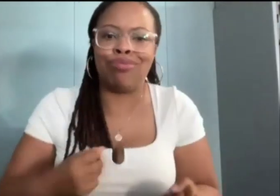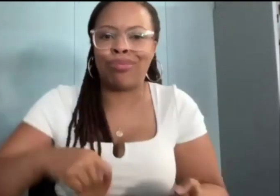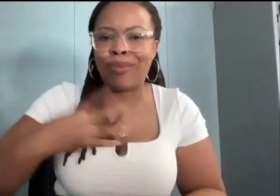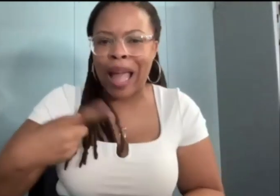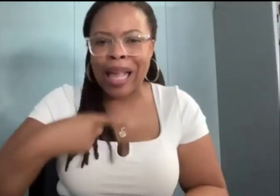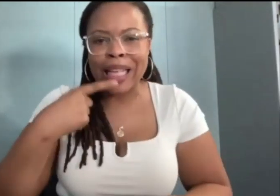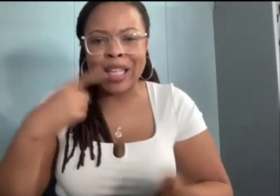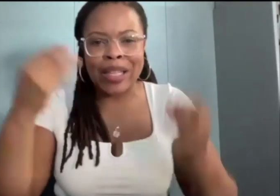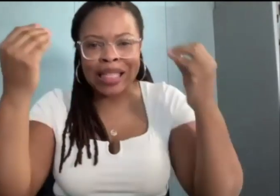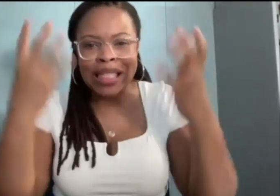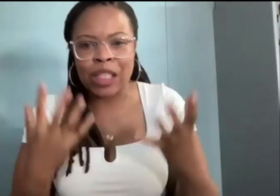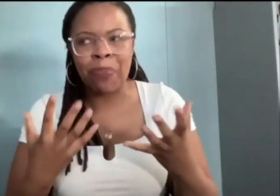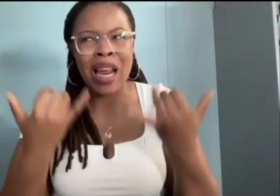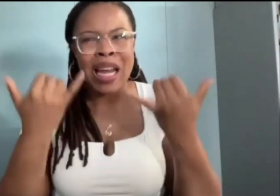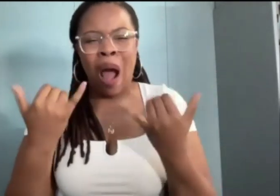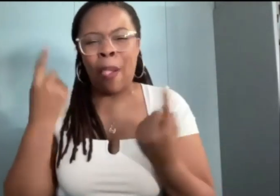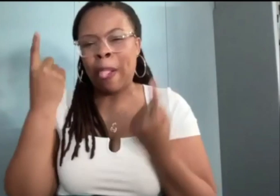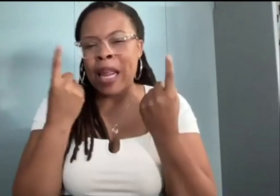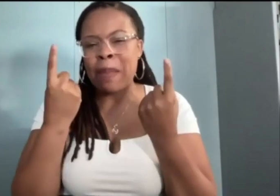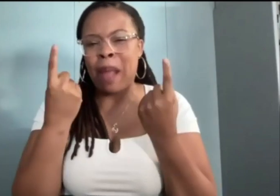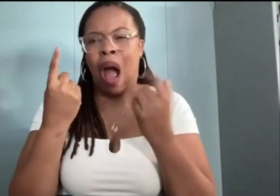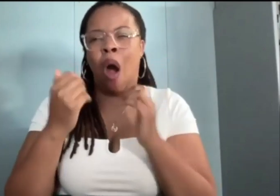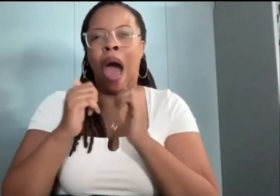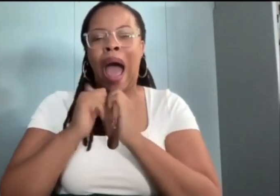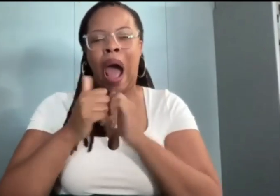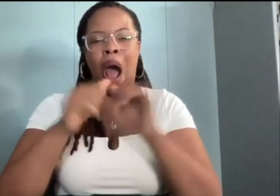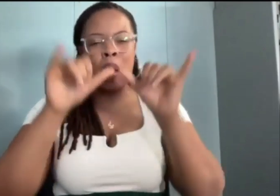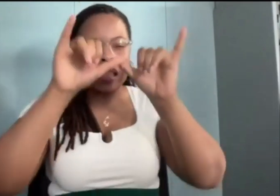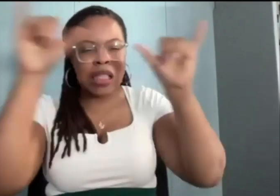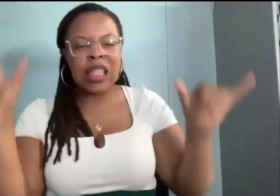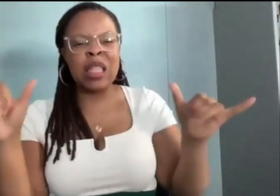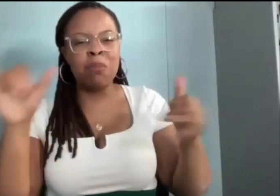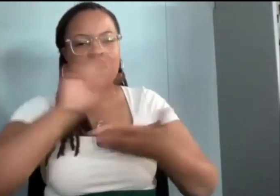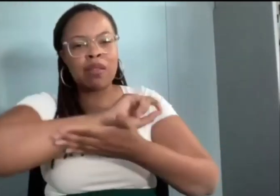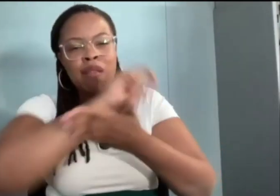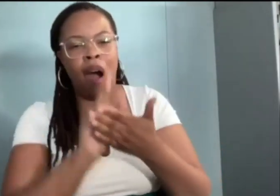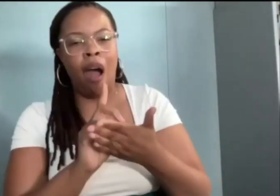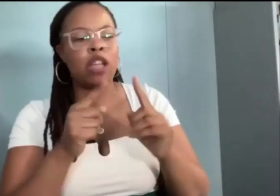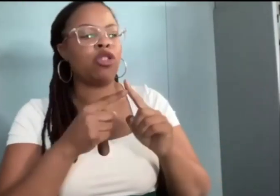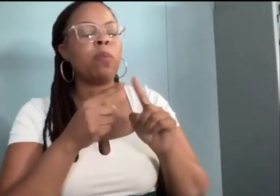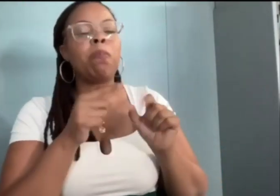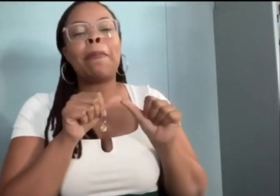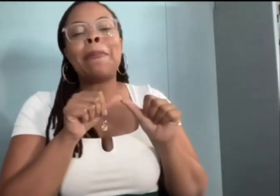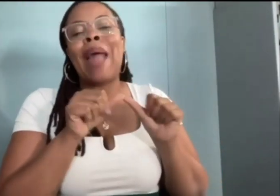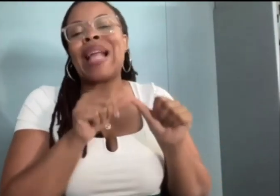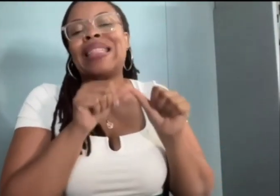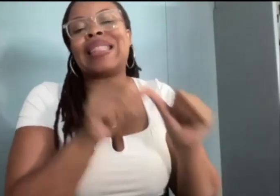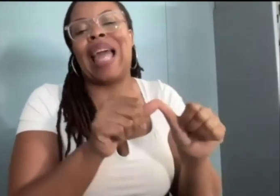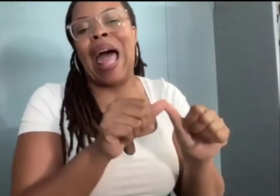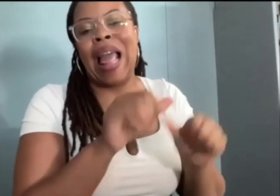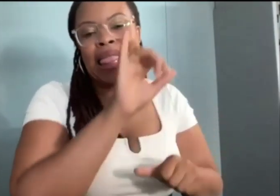immigration. Because definitely, I would say my experience was more of experience of white teachers.